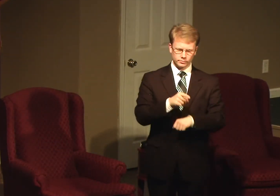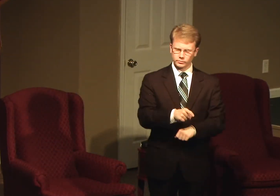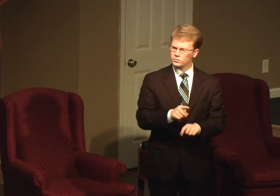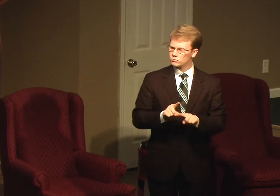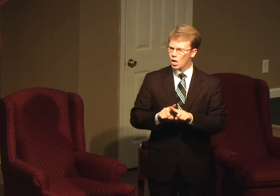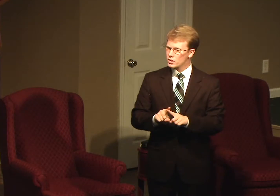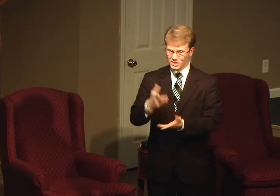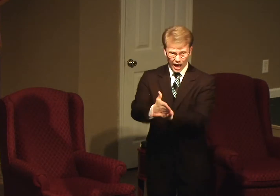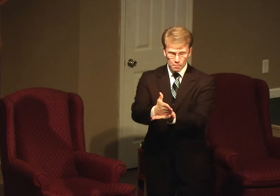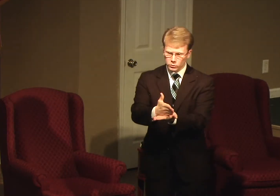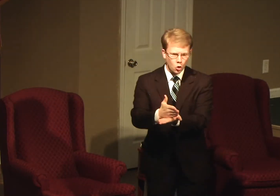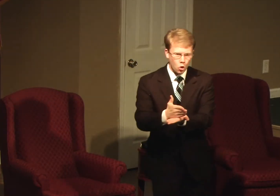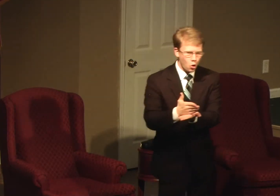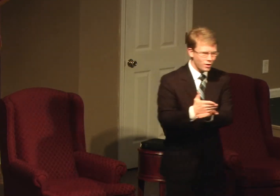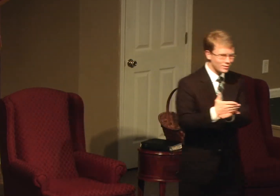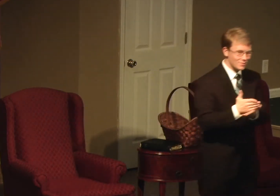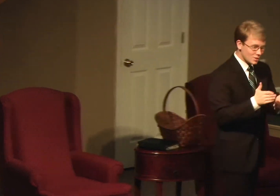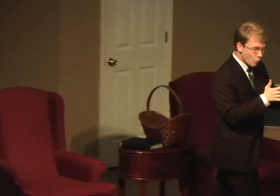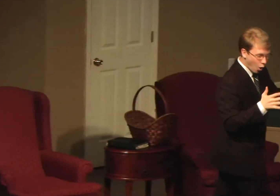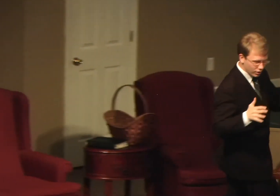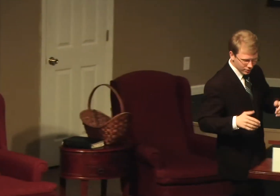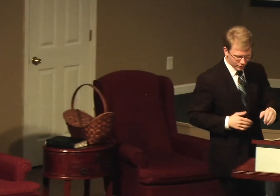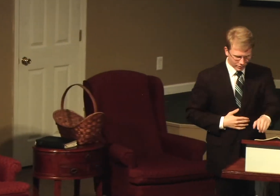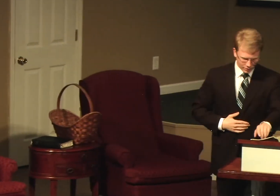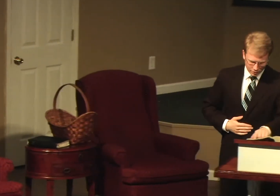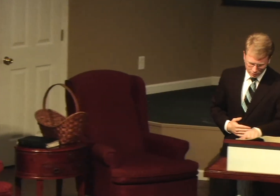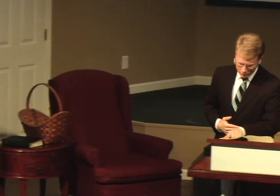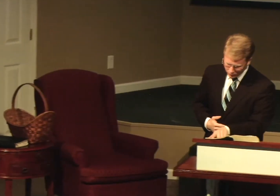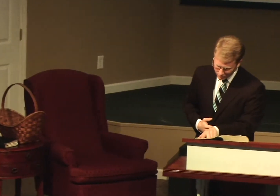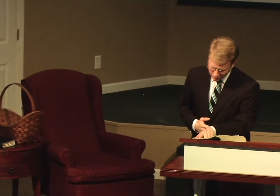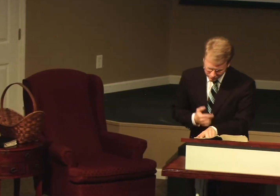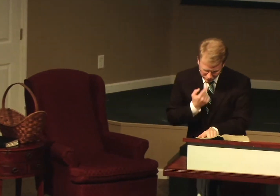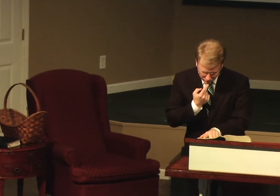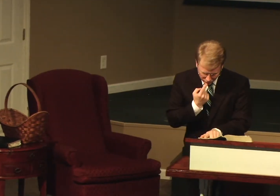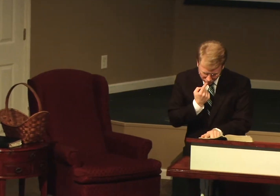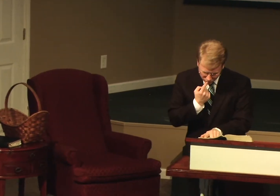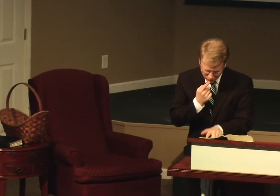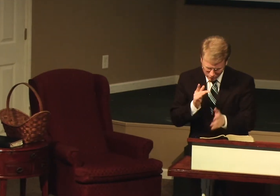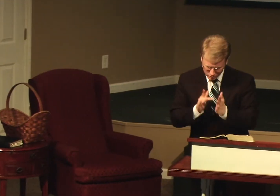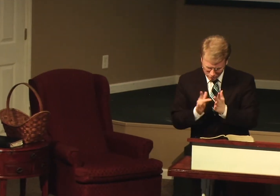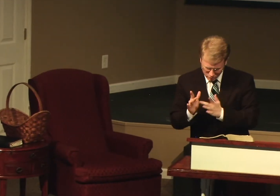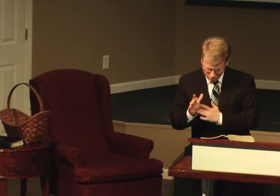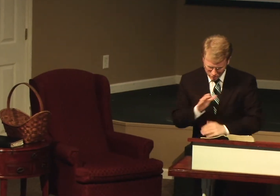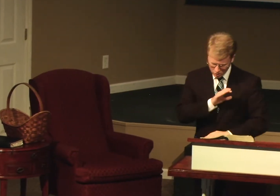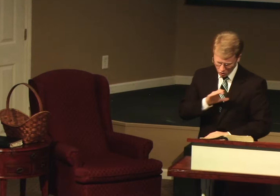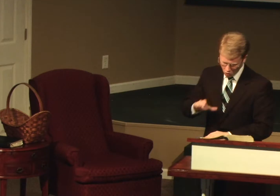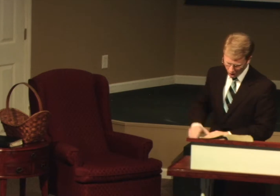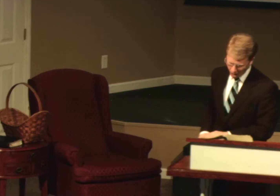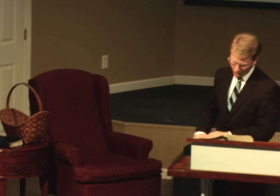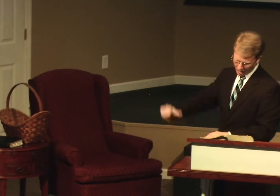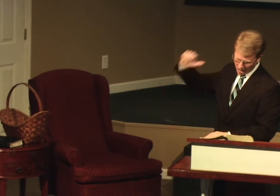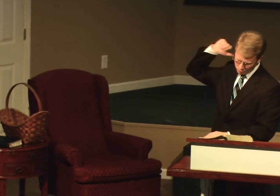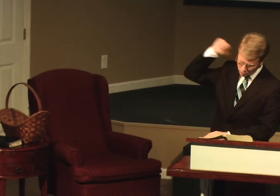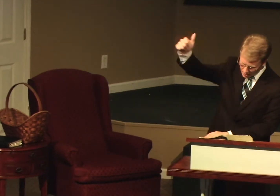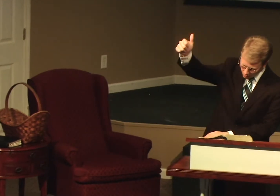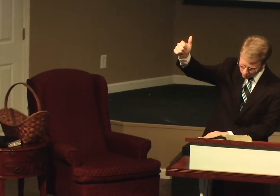they can prophesy and I can stand on that foundation. Look at what else it says.